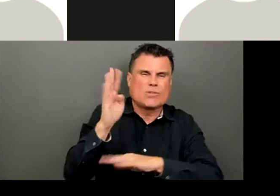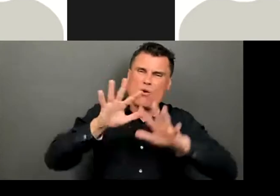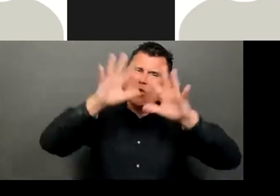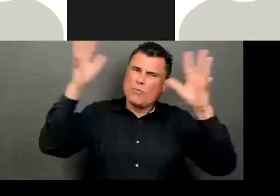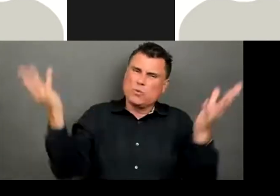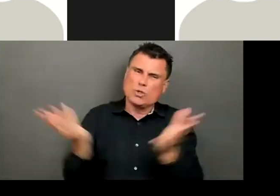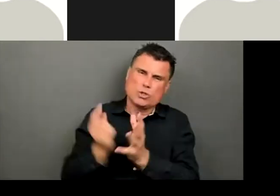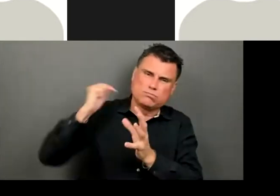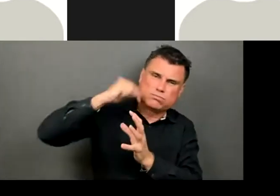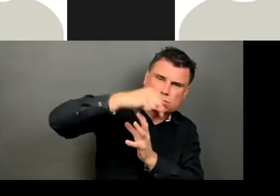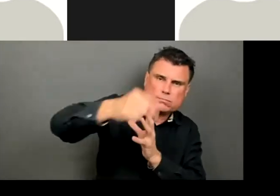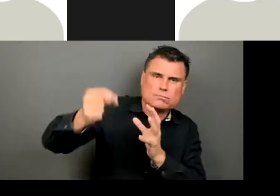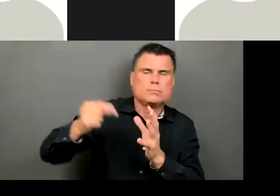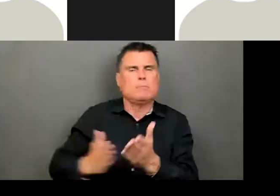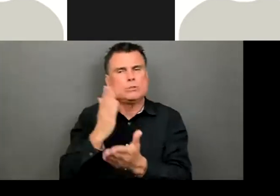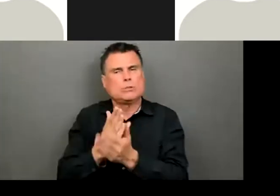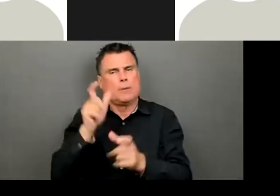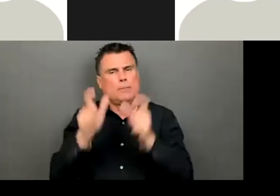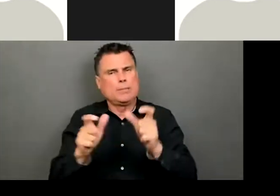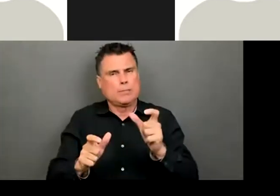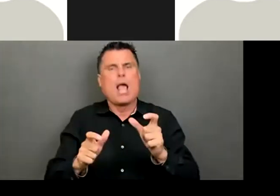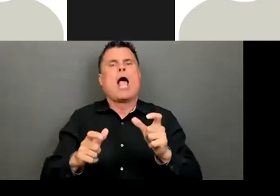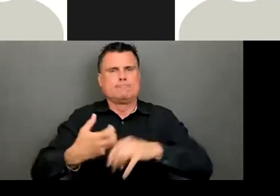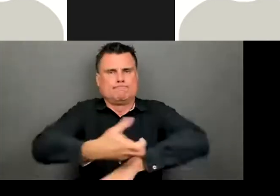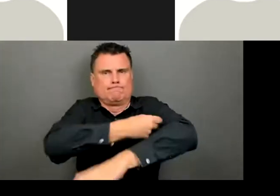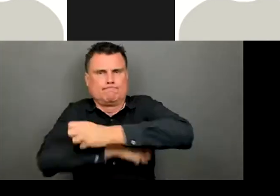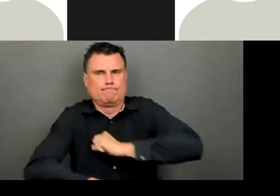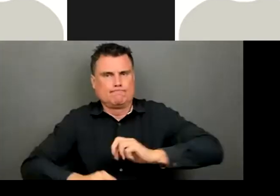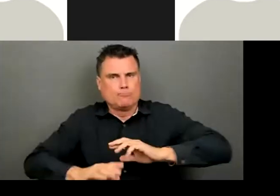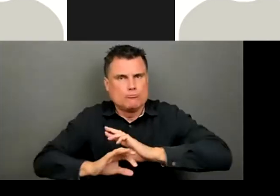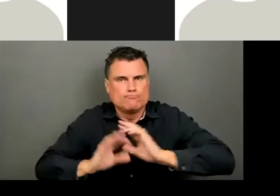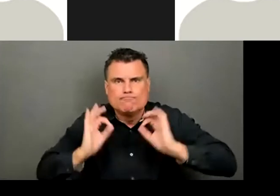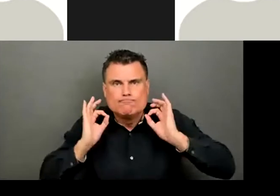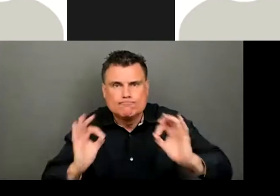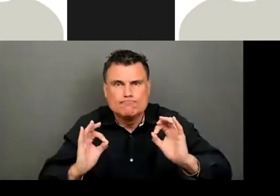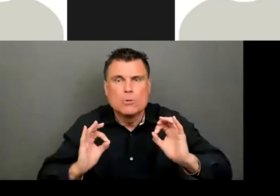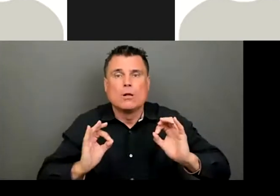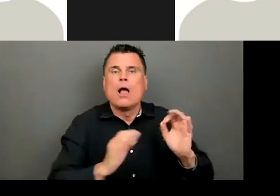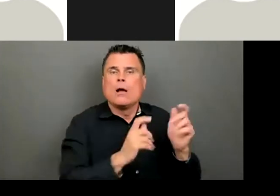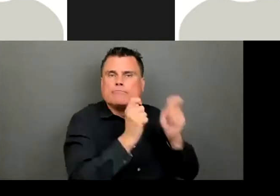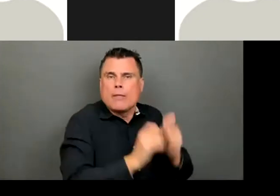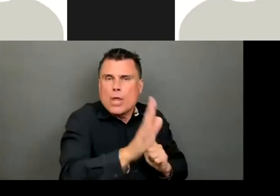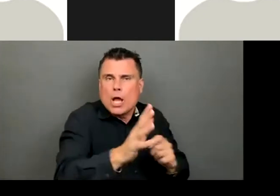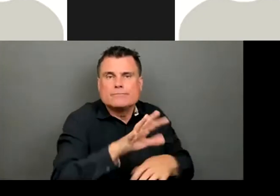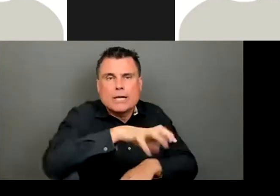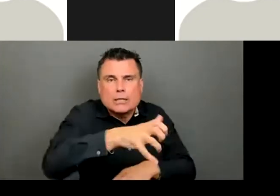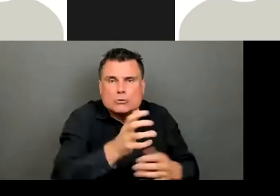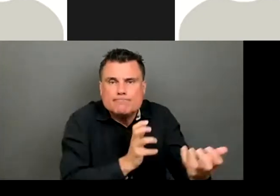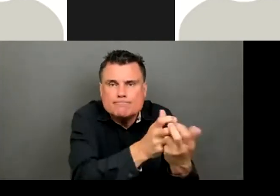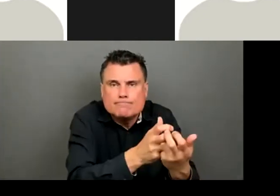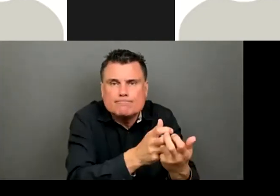preparedness that we take can be tailored to these specific contexts and the specific needs of people who are